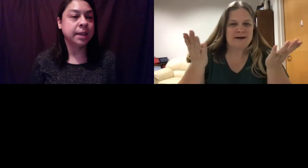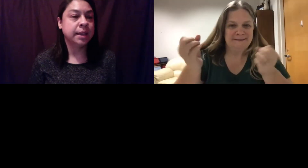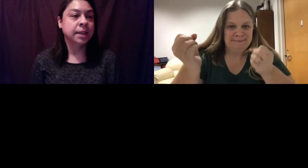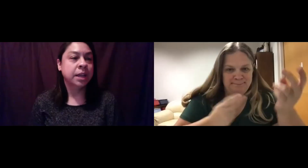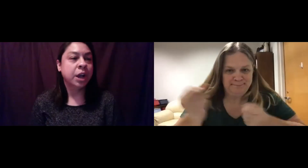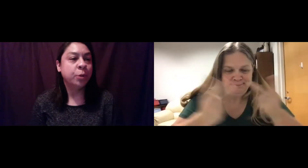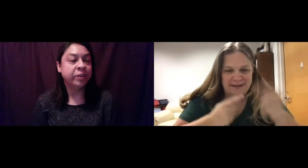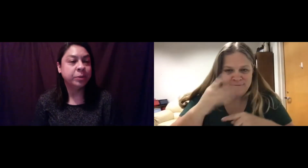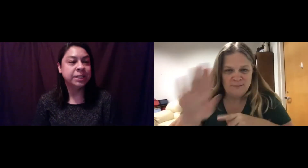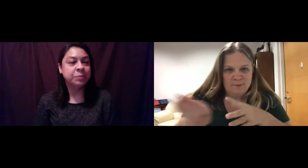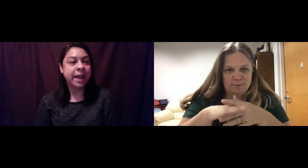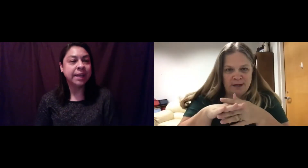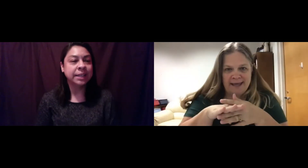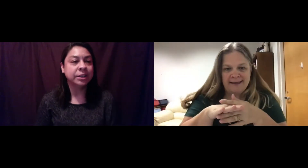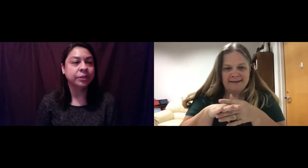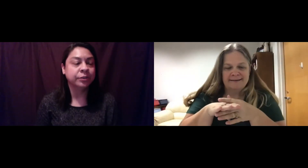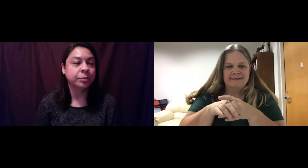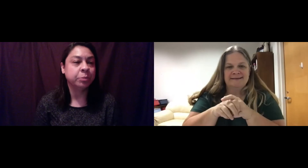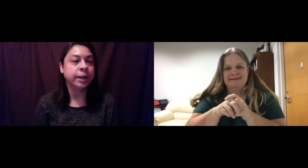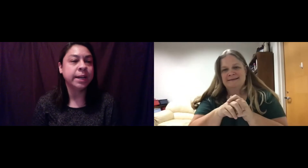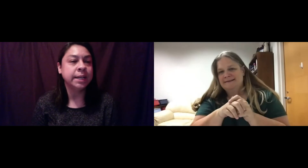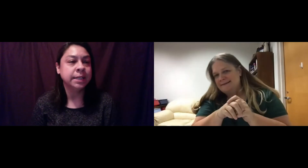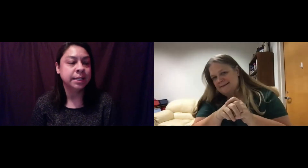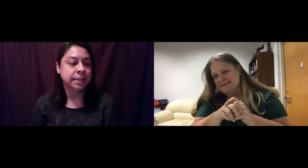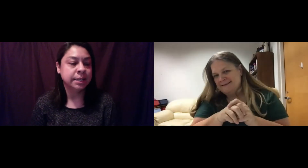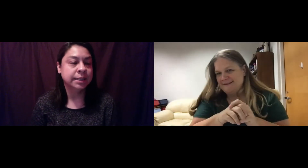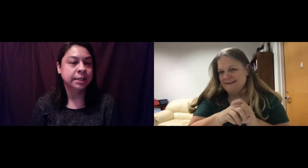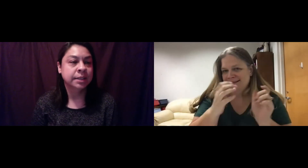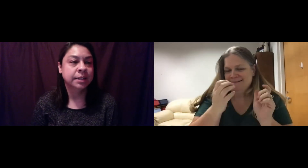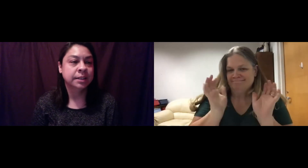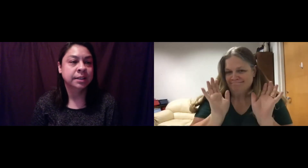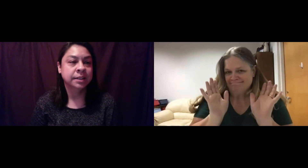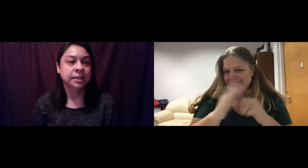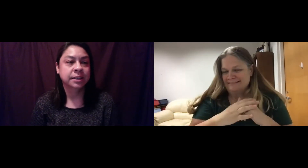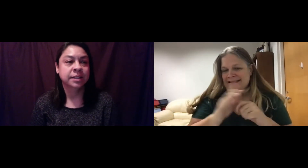Okay, hope everyone's back from their break.